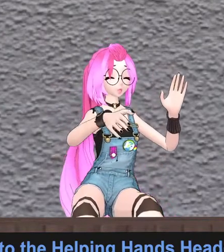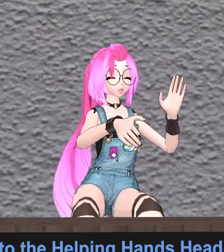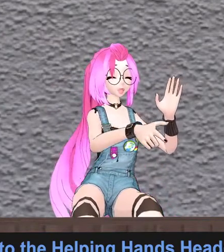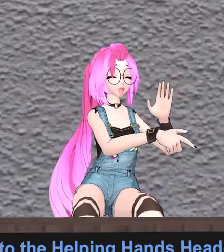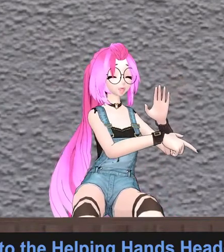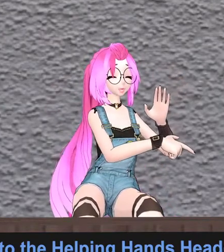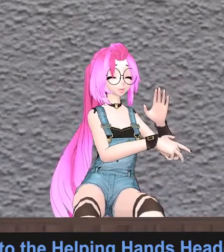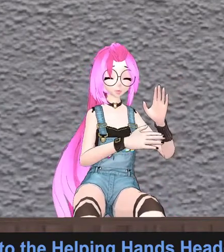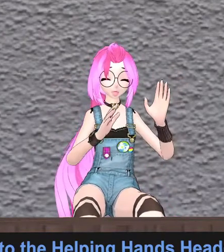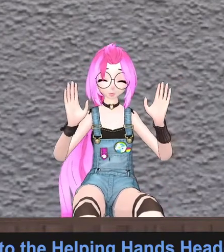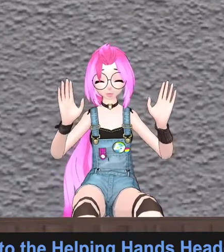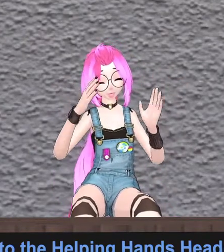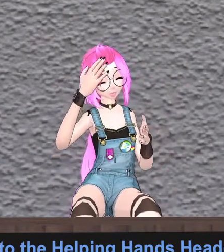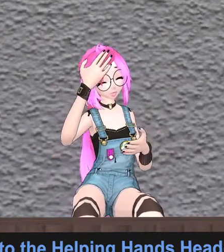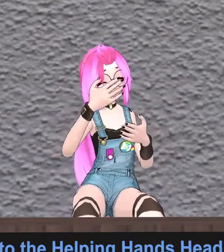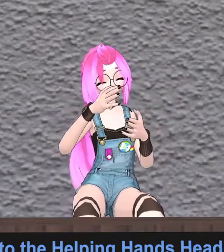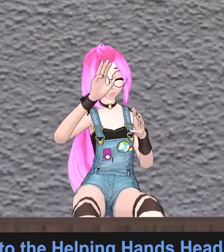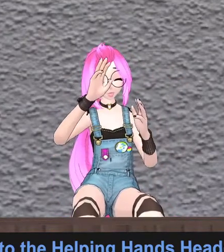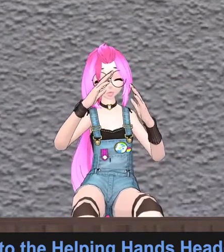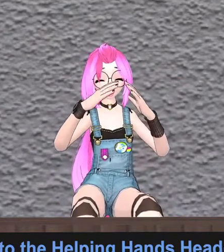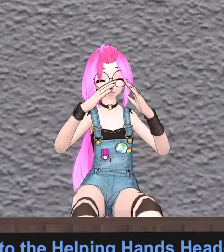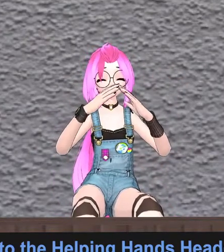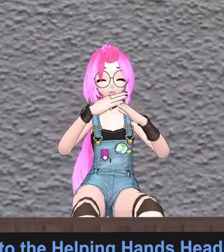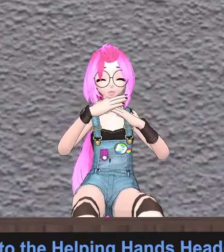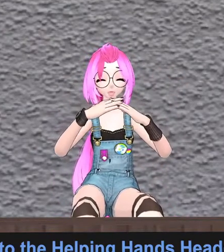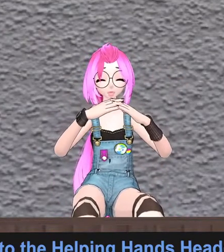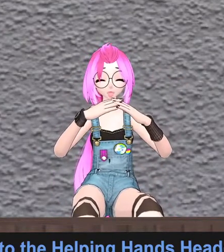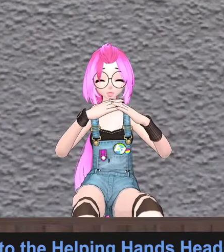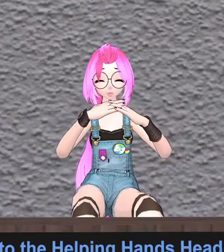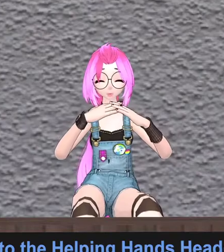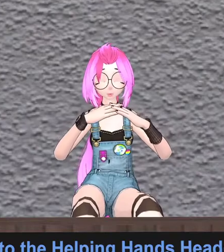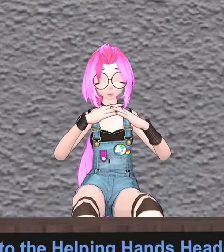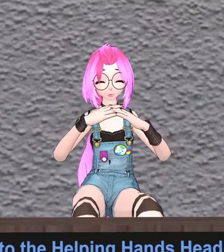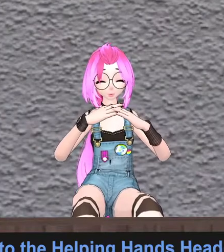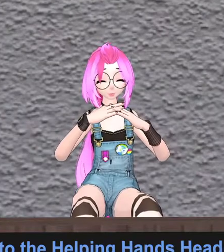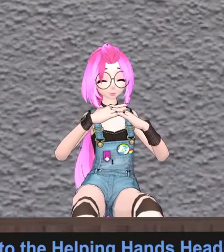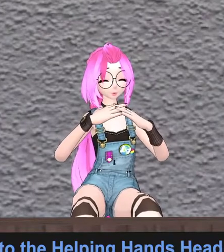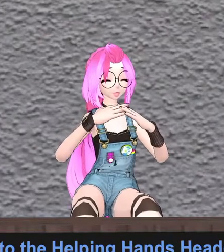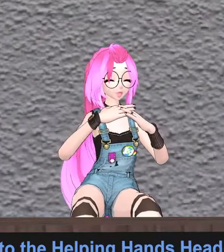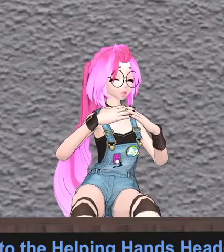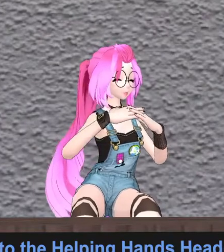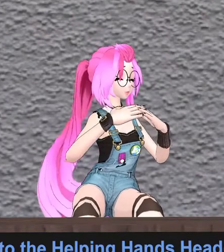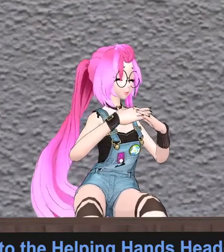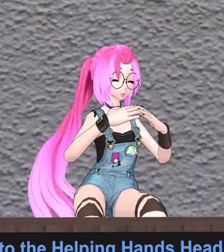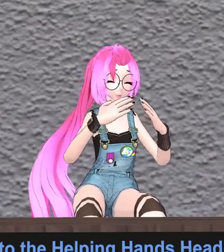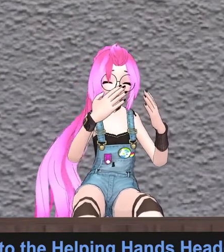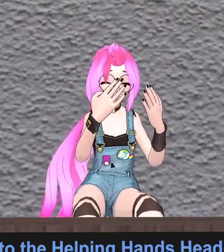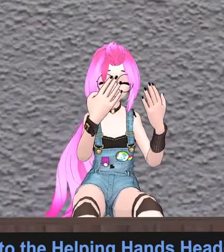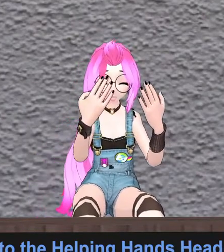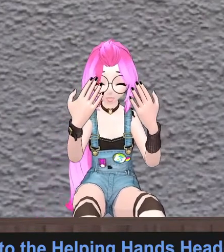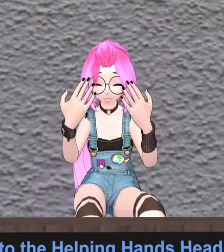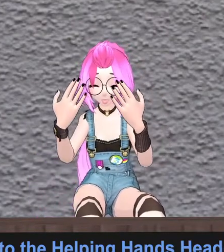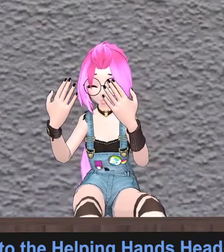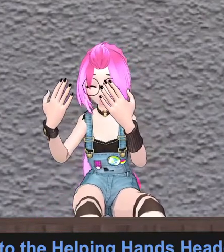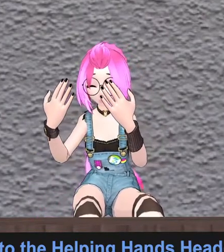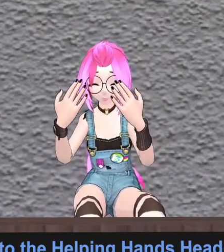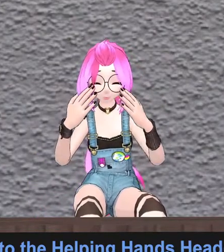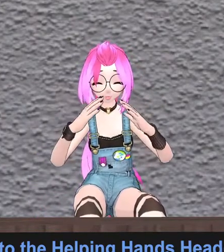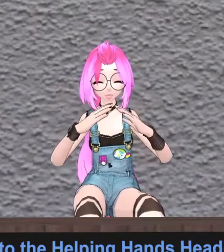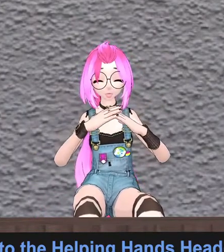So a great memory aid. This is how you sign football. Football. You have your two